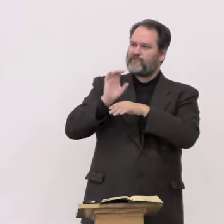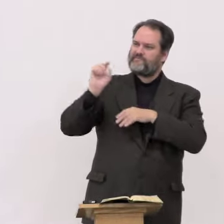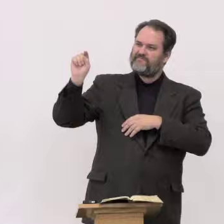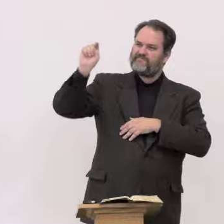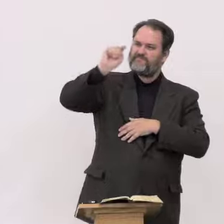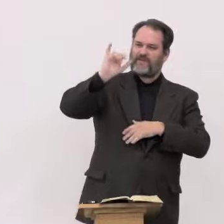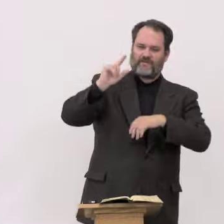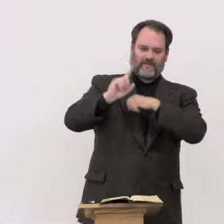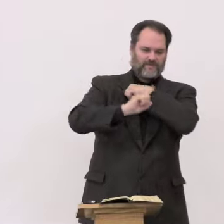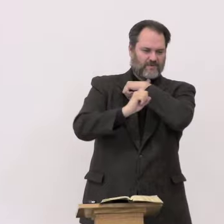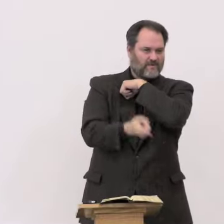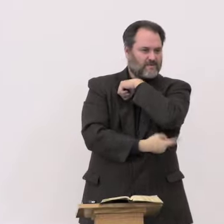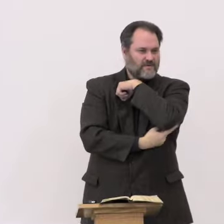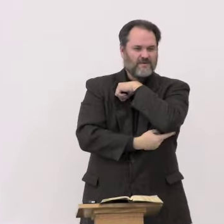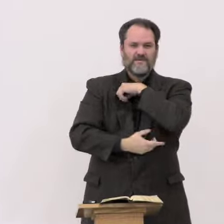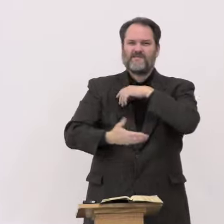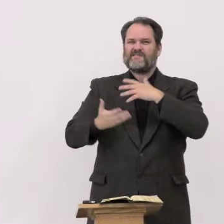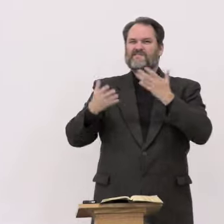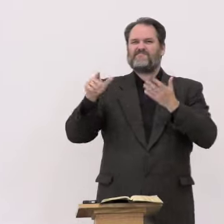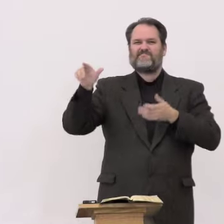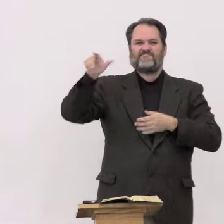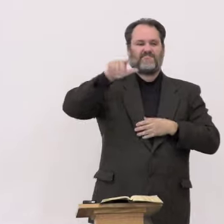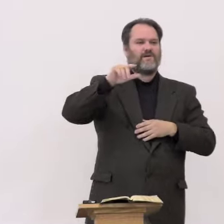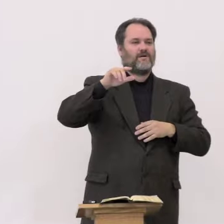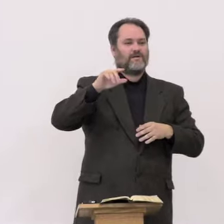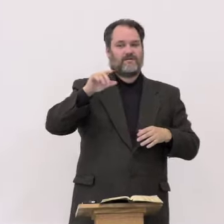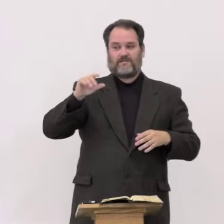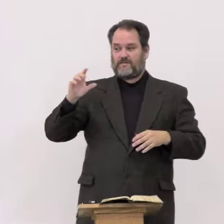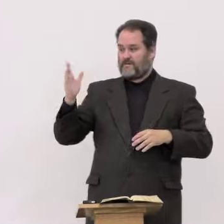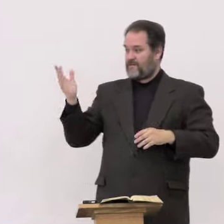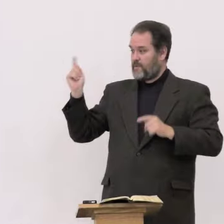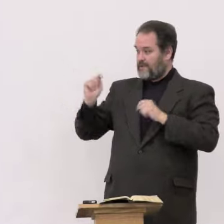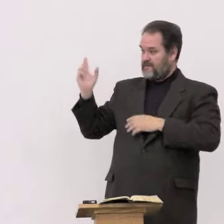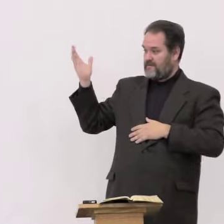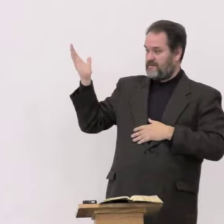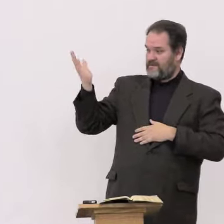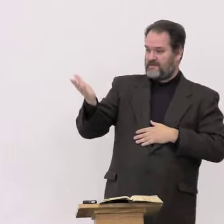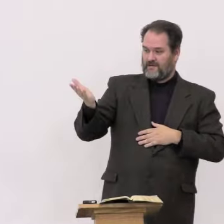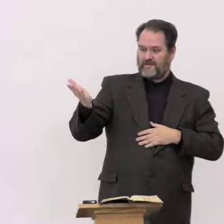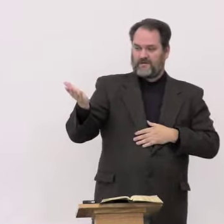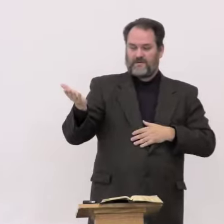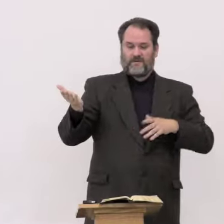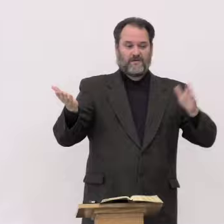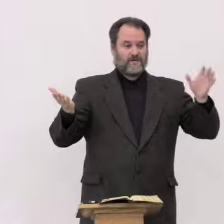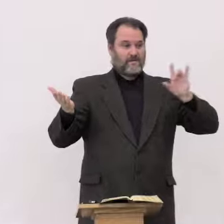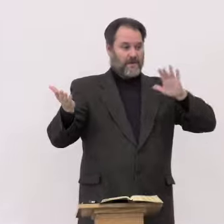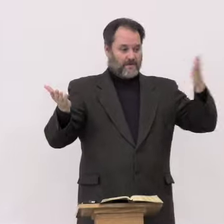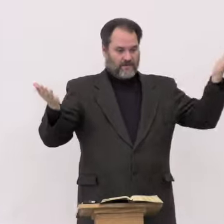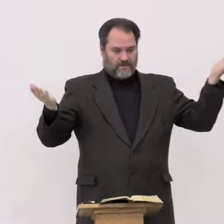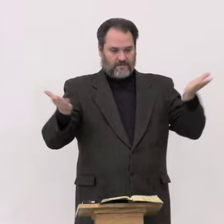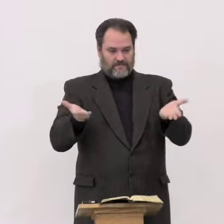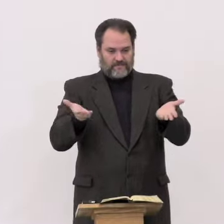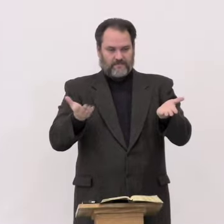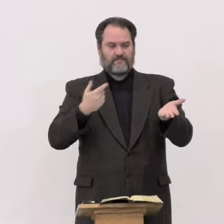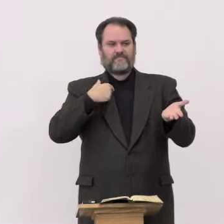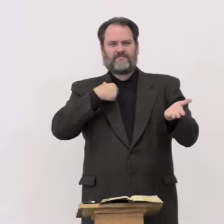the Catholics, like they think, like it's like a tradition,